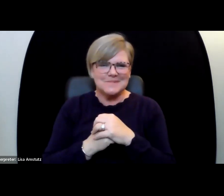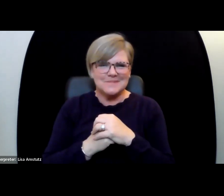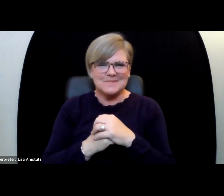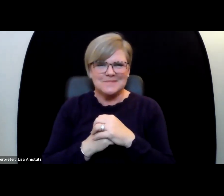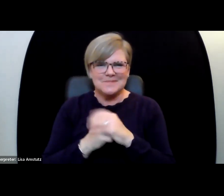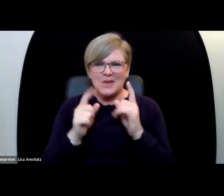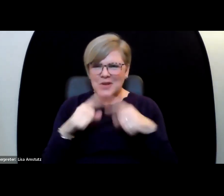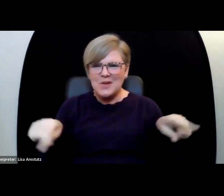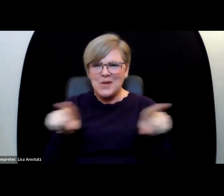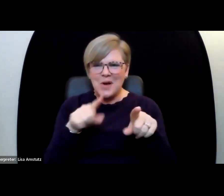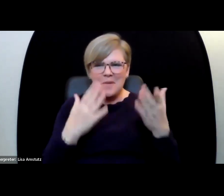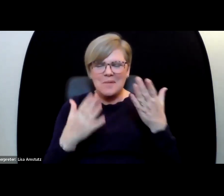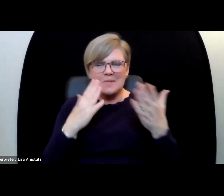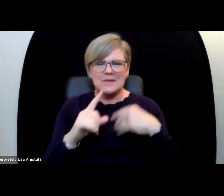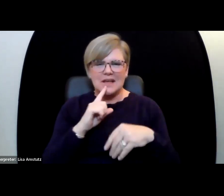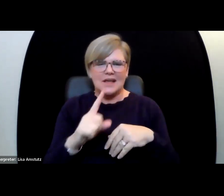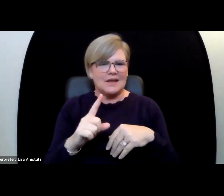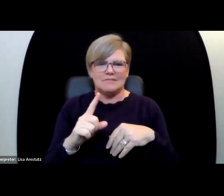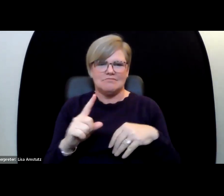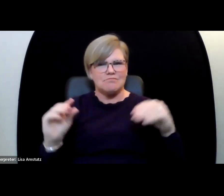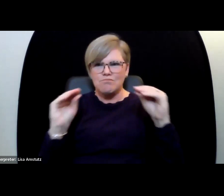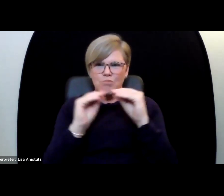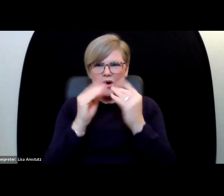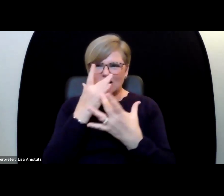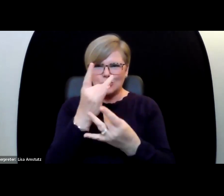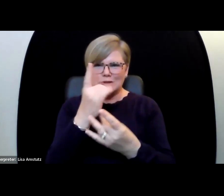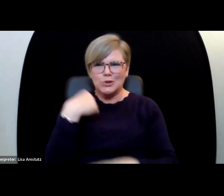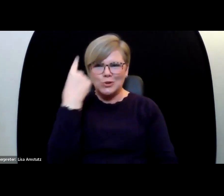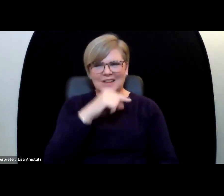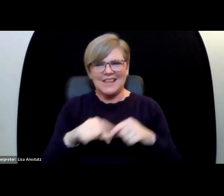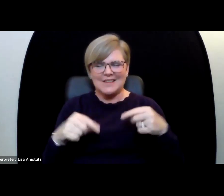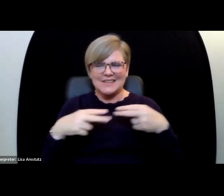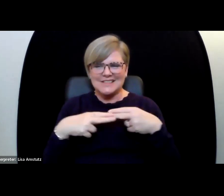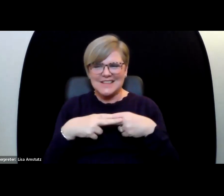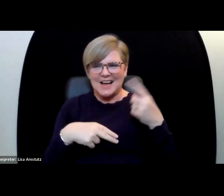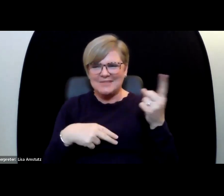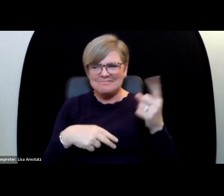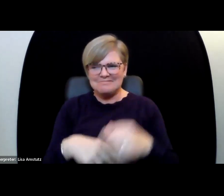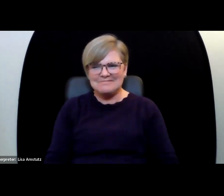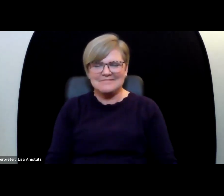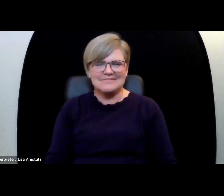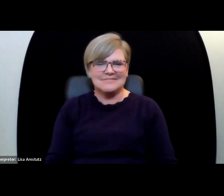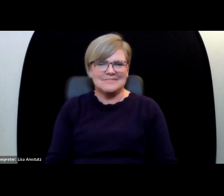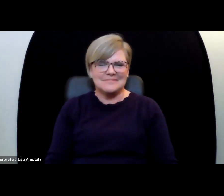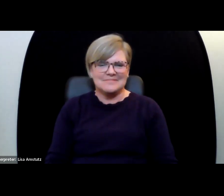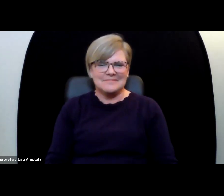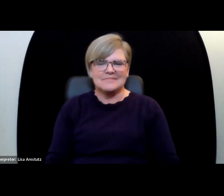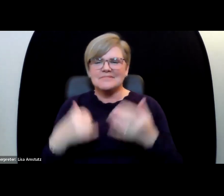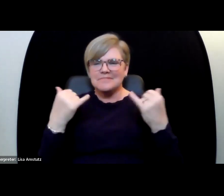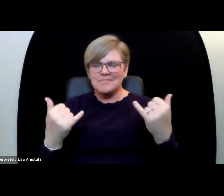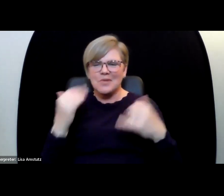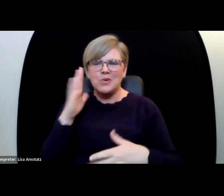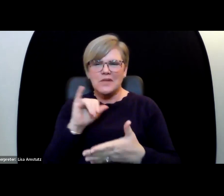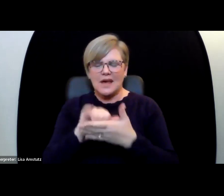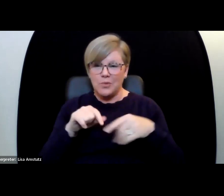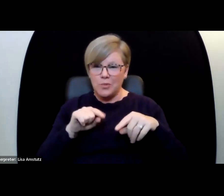Y'all are probably way, way more interesting than the slide deck is. So let me do that. Also, while